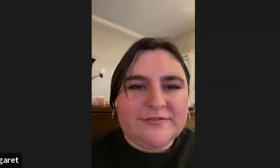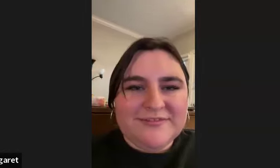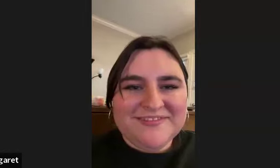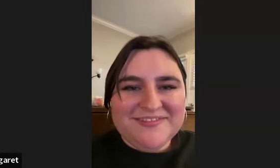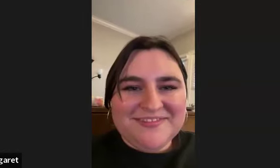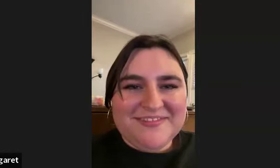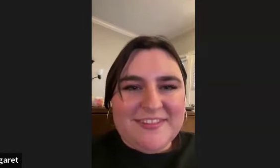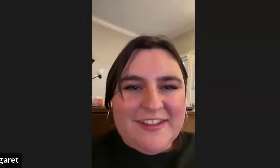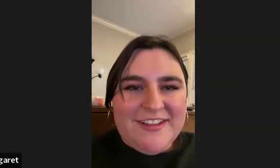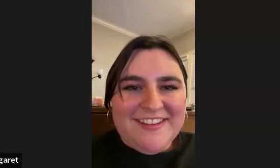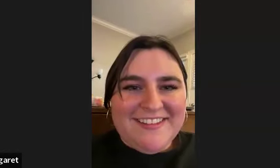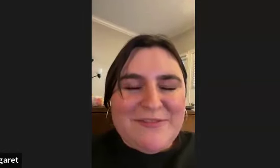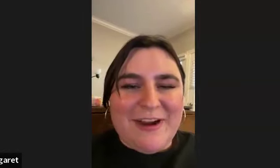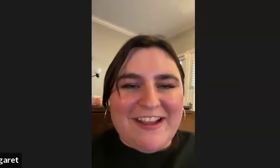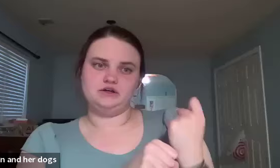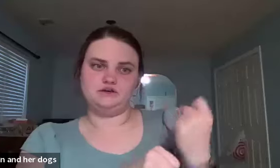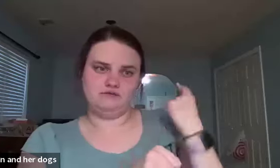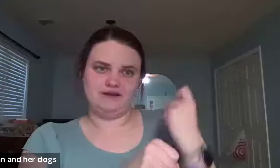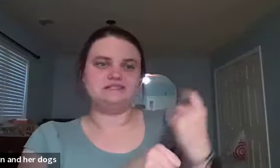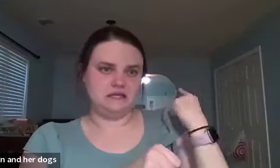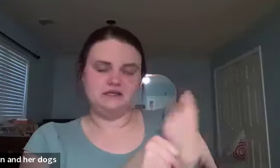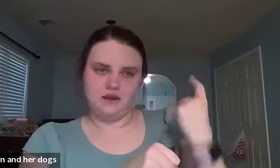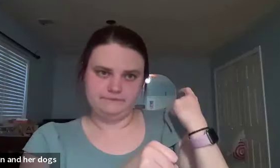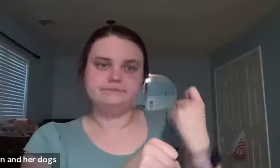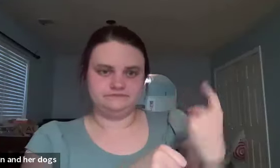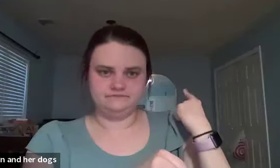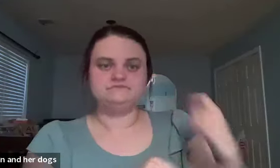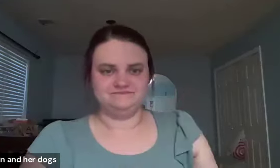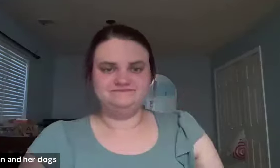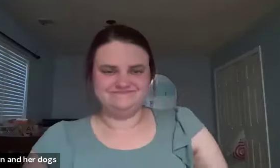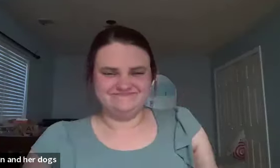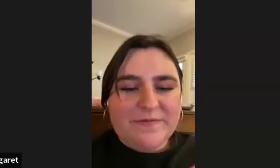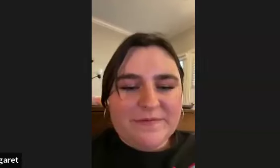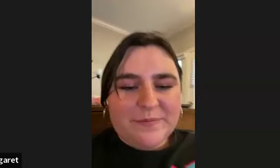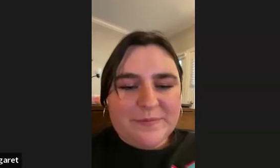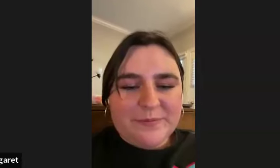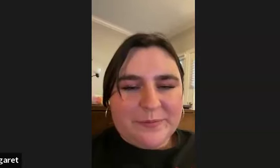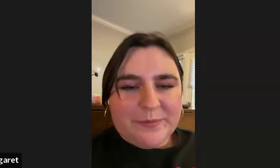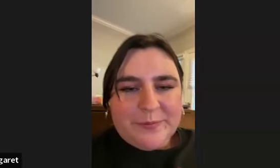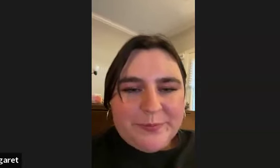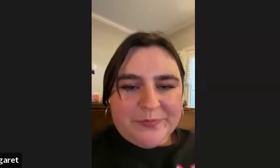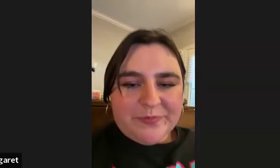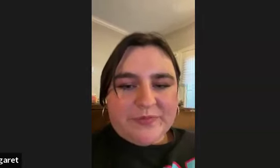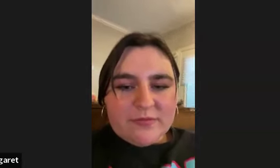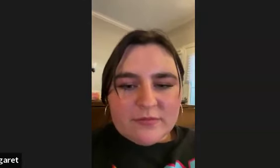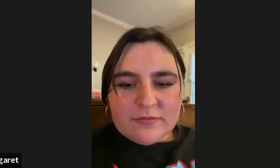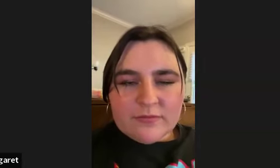it's a little more awkward. Whereas like right Right. here, resting. Yeah. Okay, thank you. So for